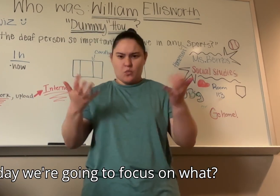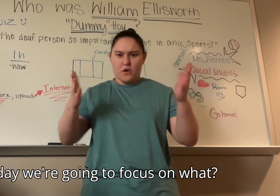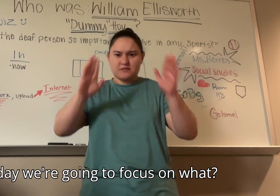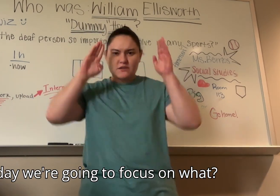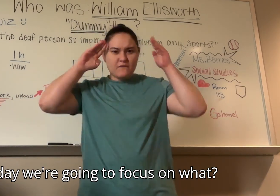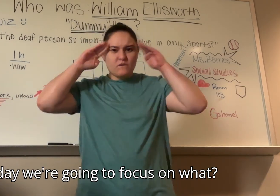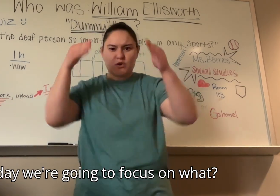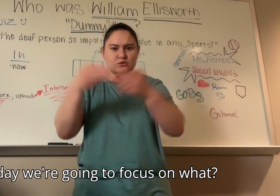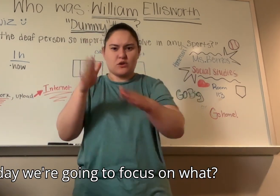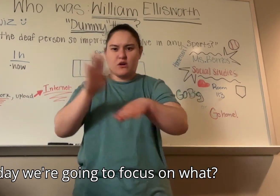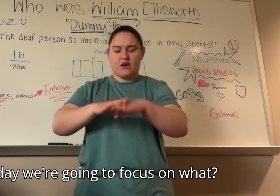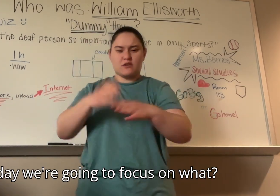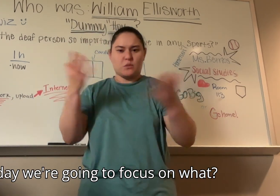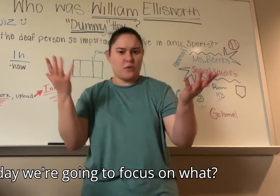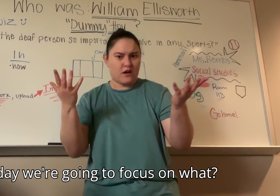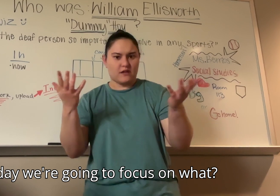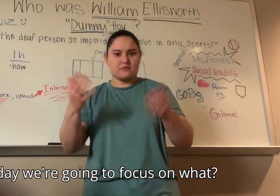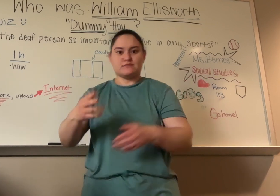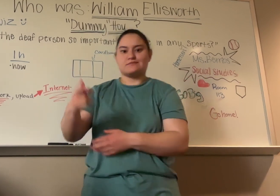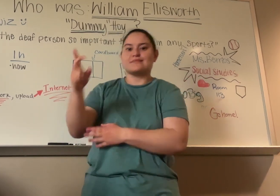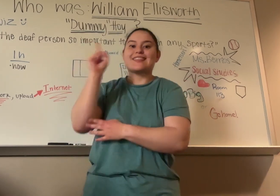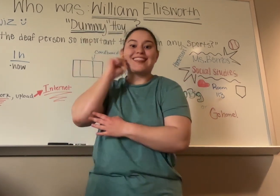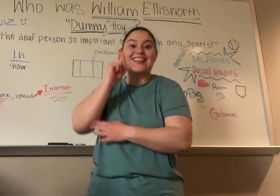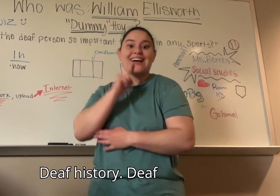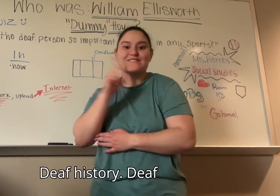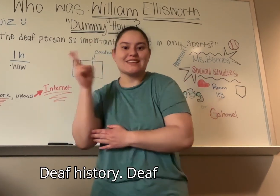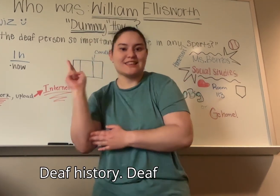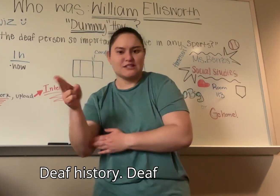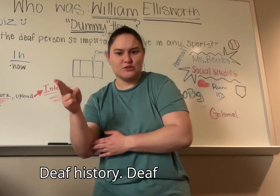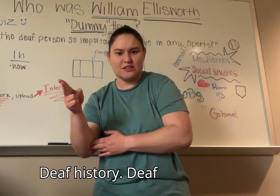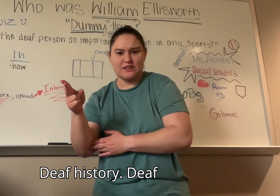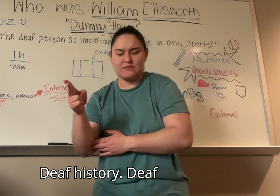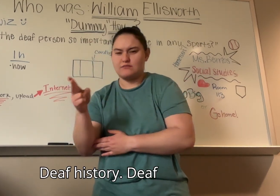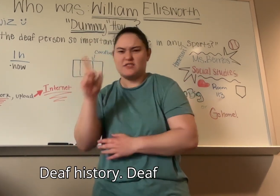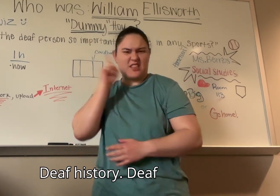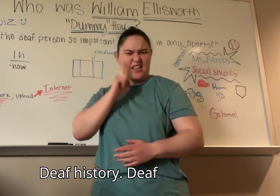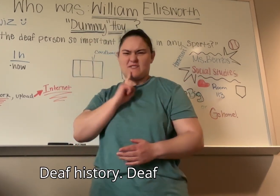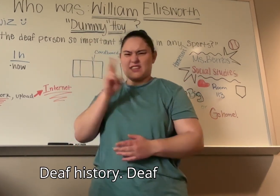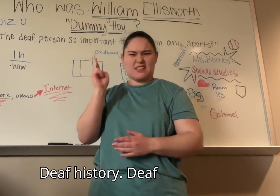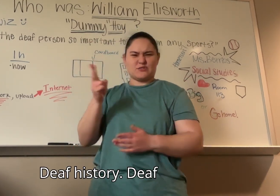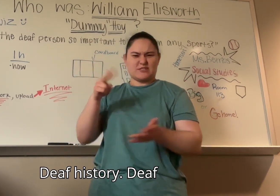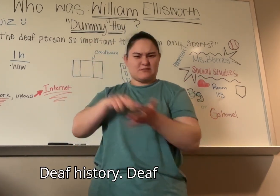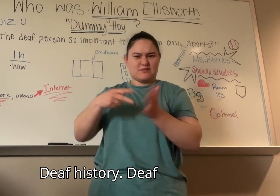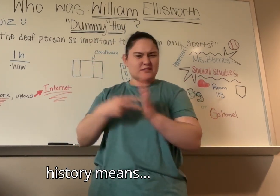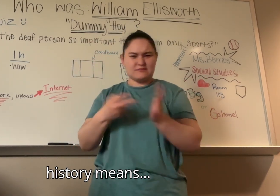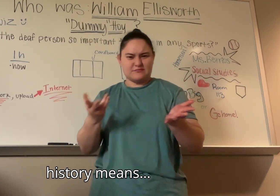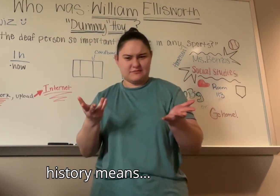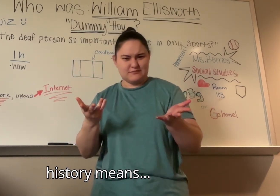Today, we're going to focus on what? Deaf history. Deaf history